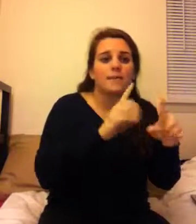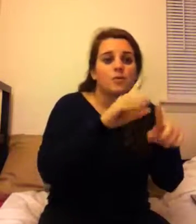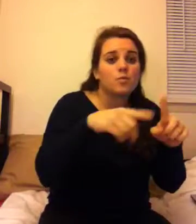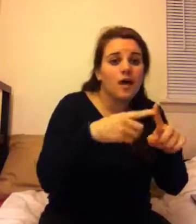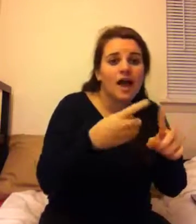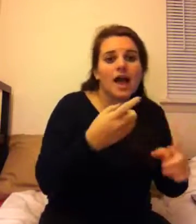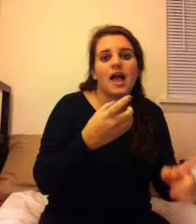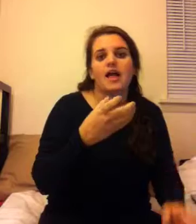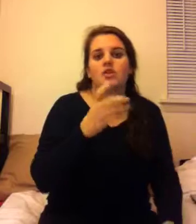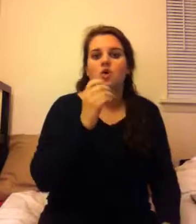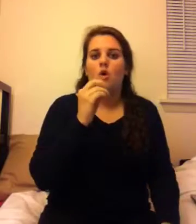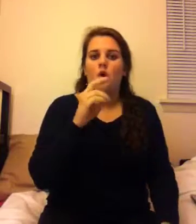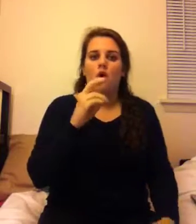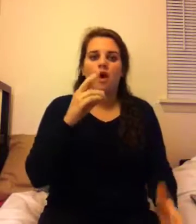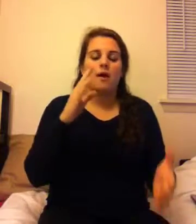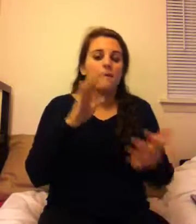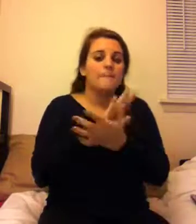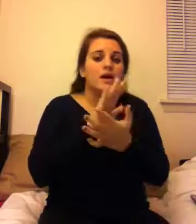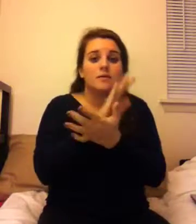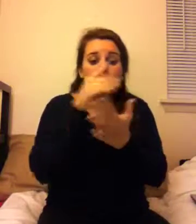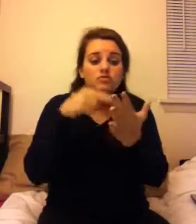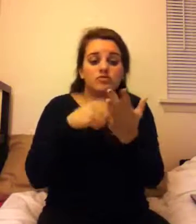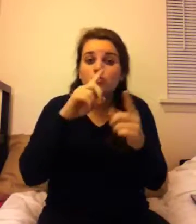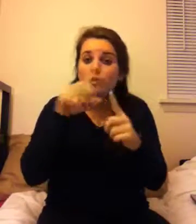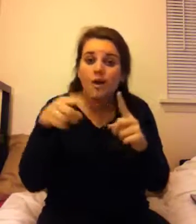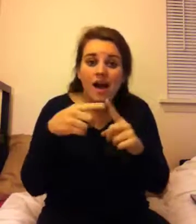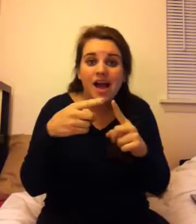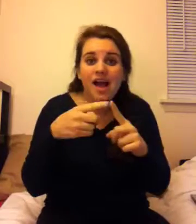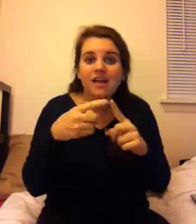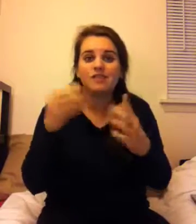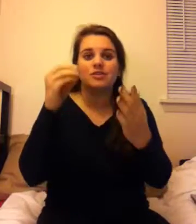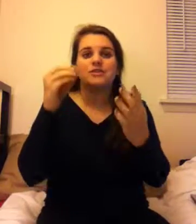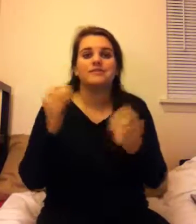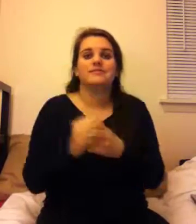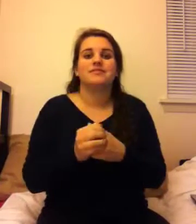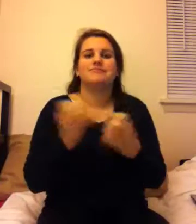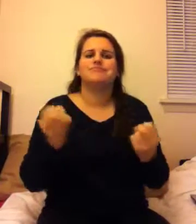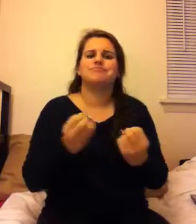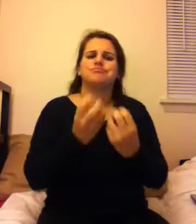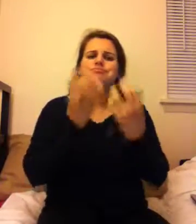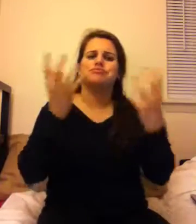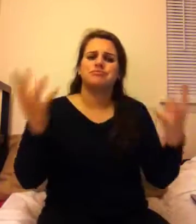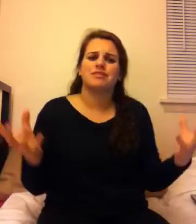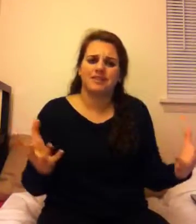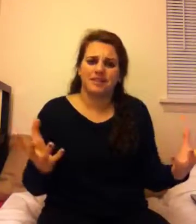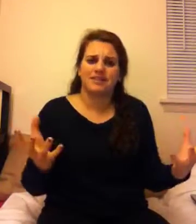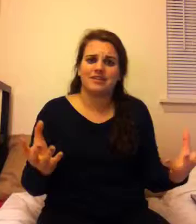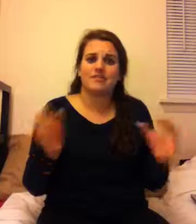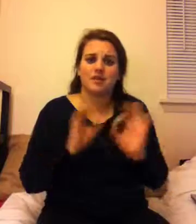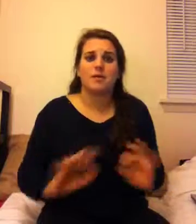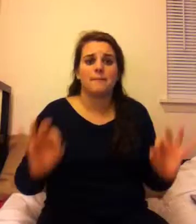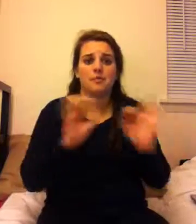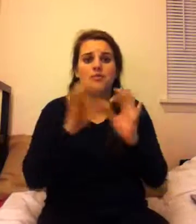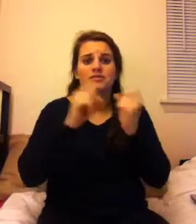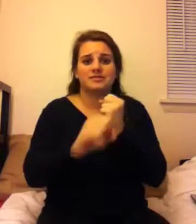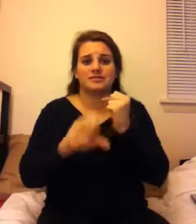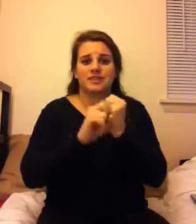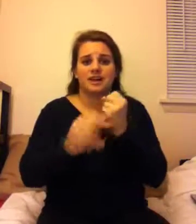when a paper is due. Just lots of important announcements are given, and if you're